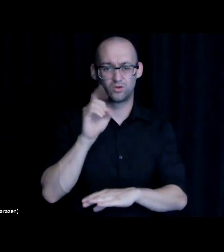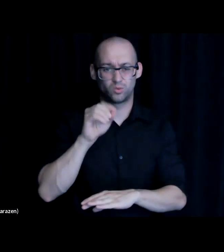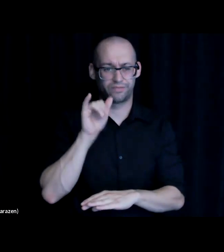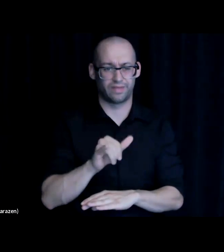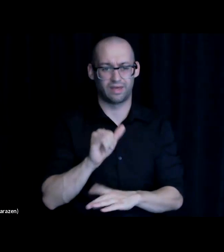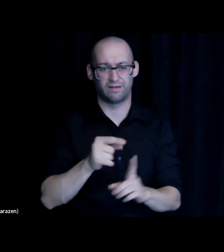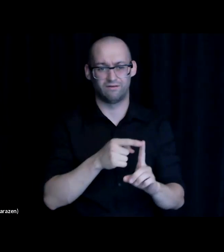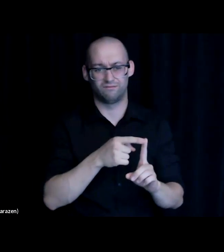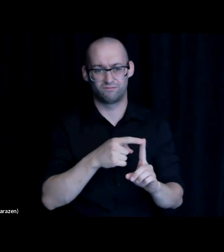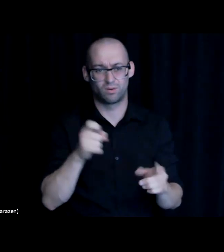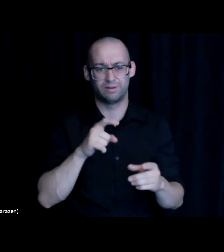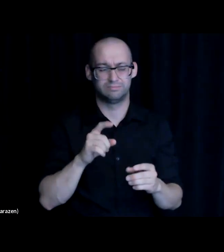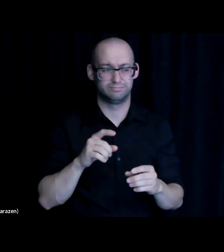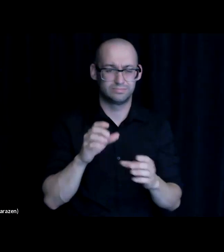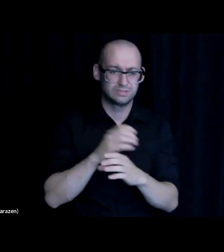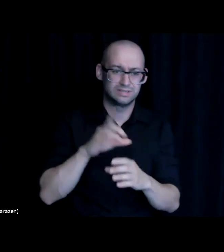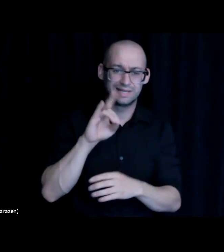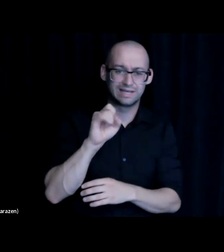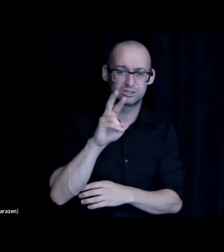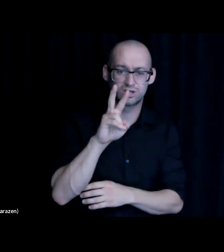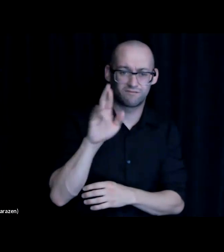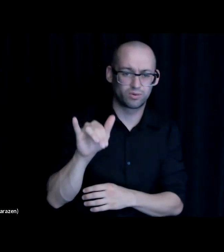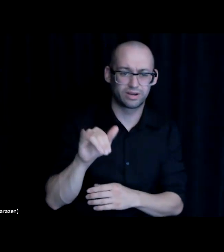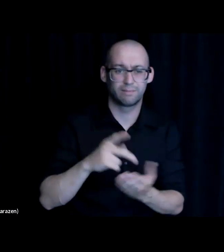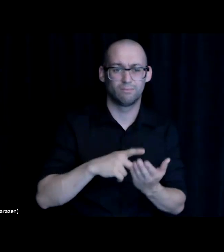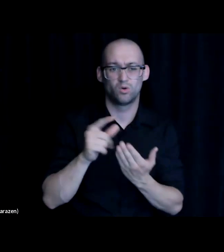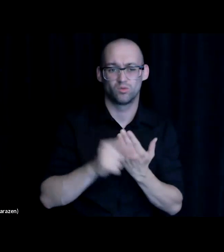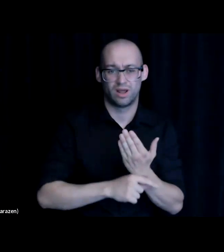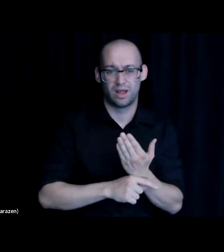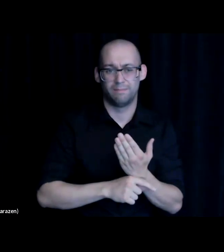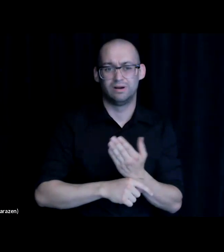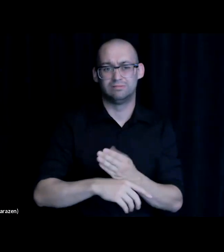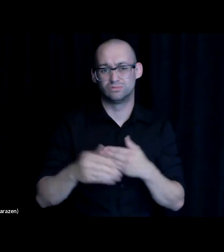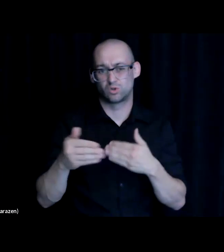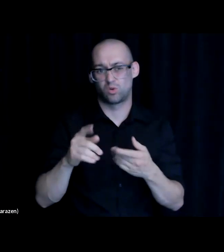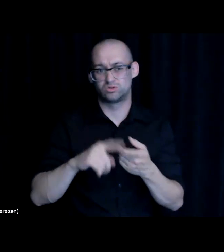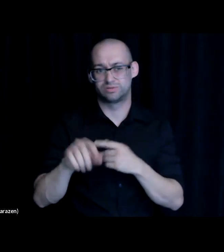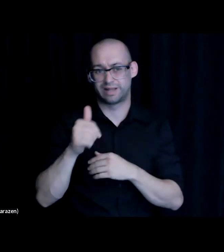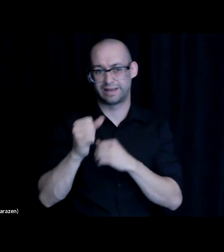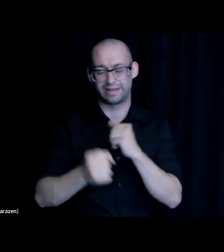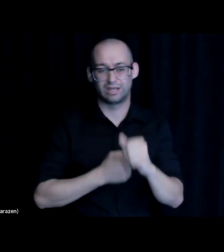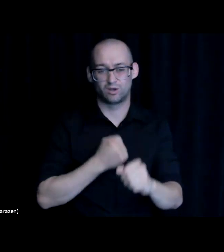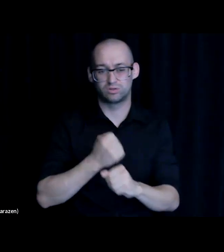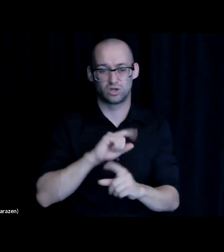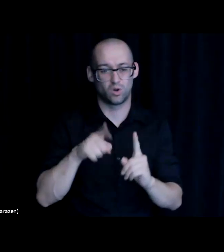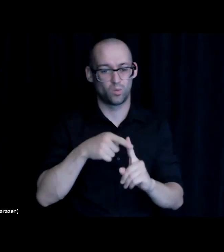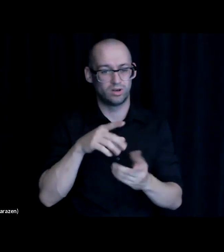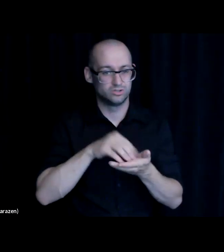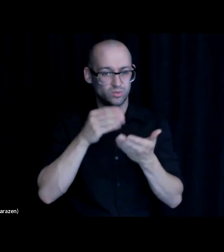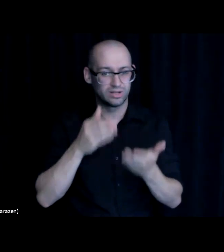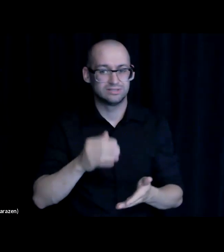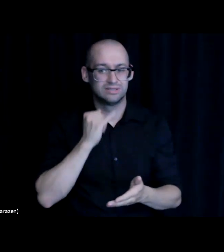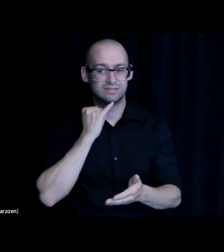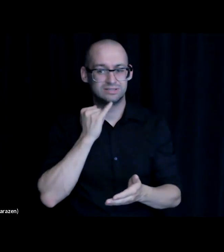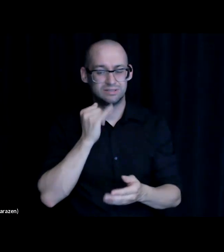from both our discovery program and our C Success program over a span of close to 10 years is that when all